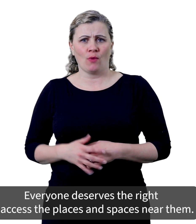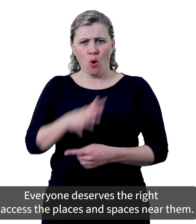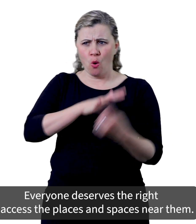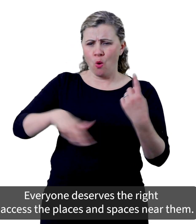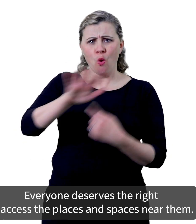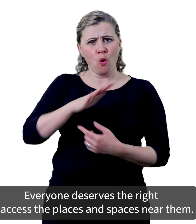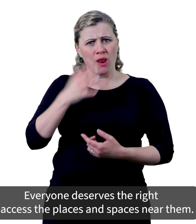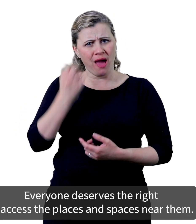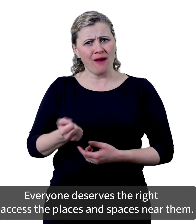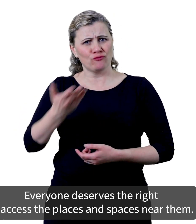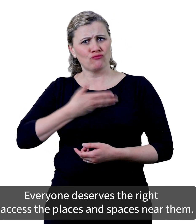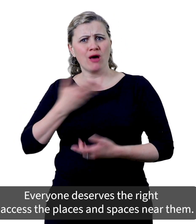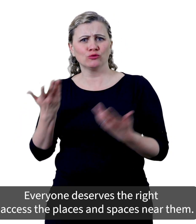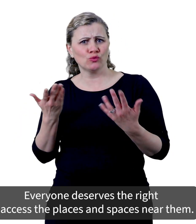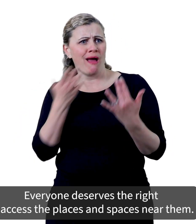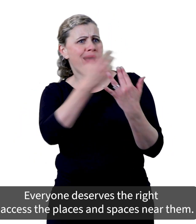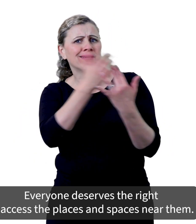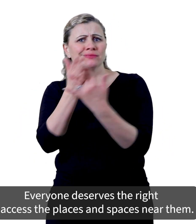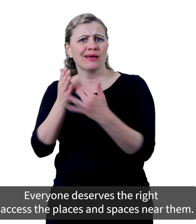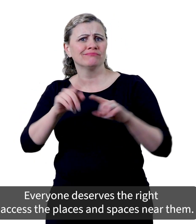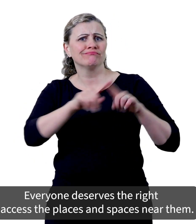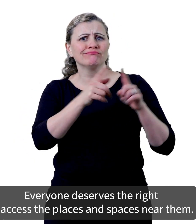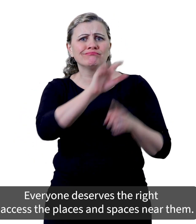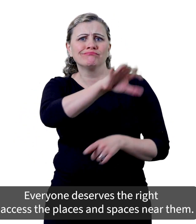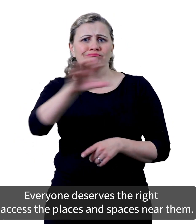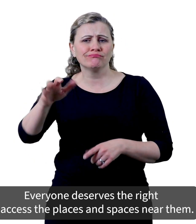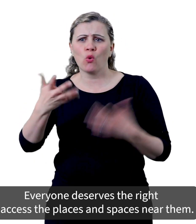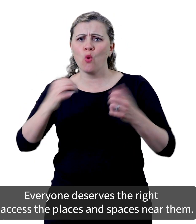Everyone deserves the right to access the places and spaces near them.